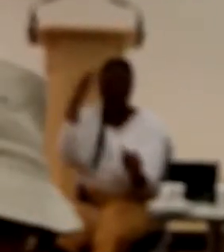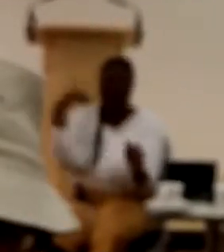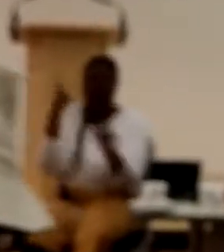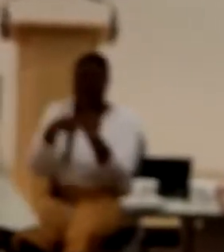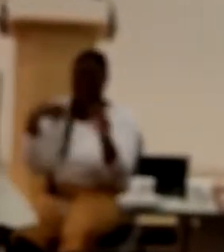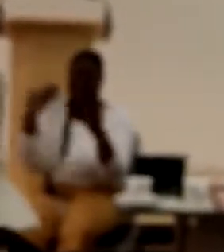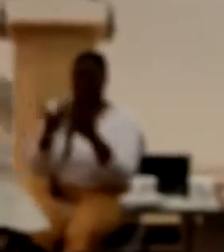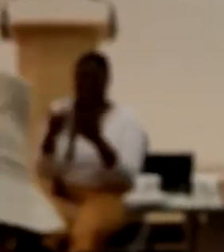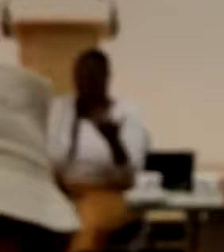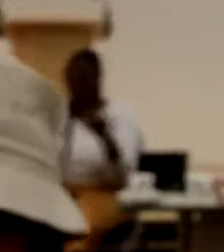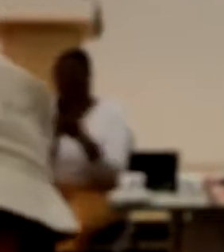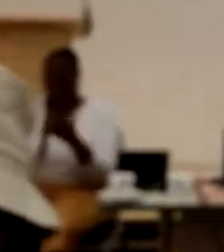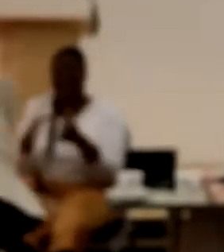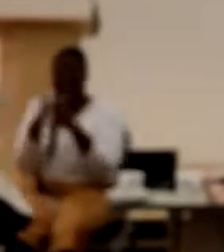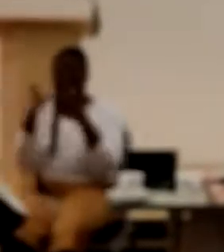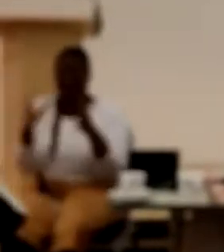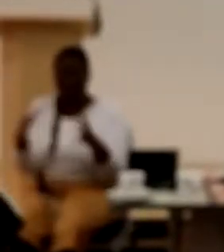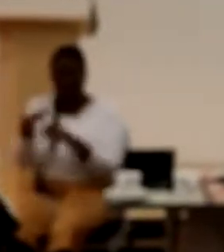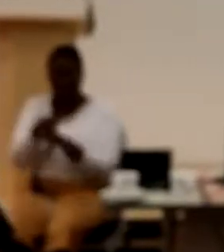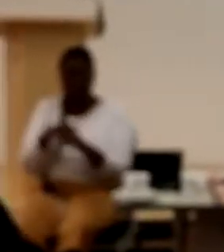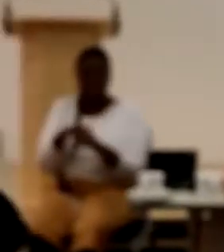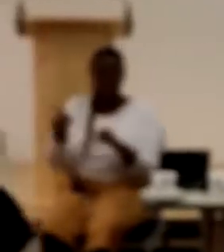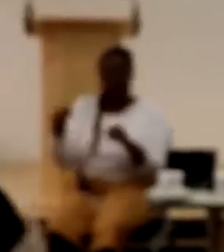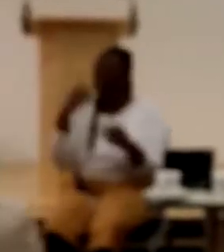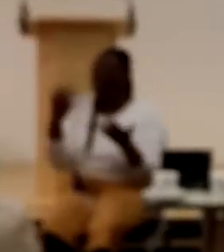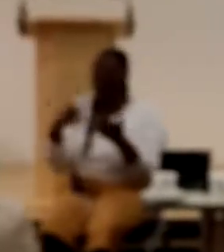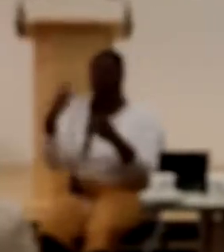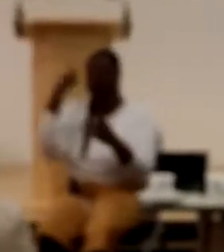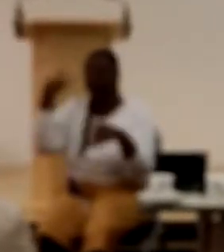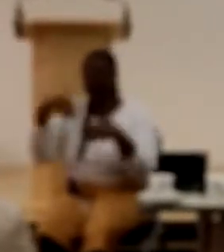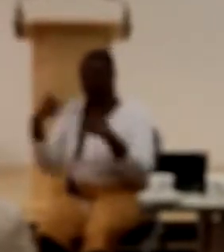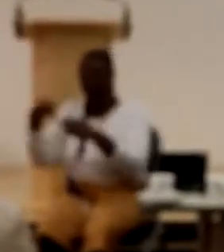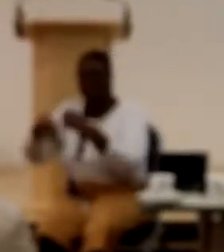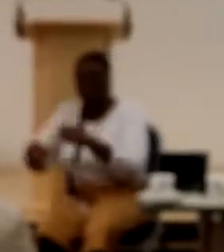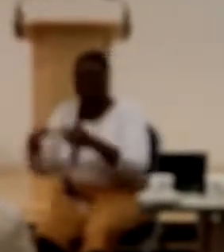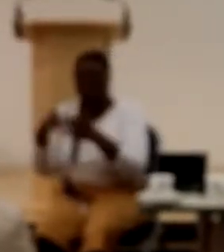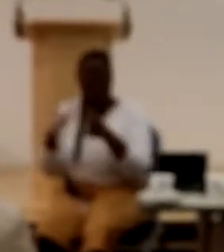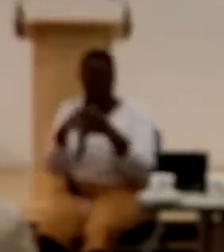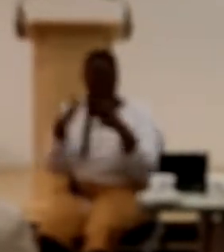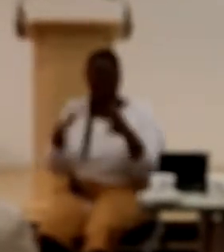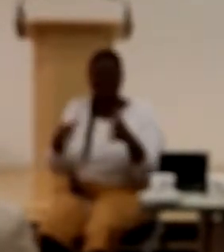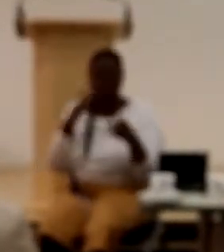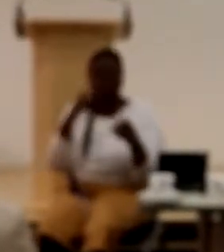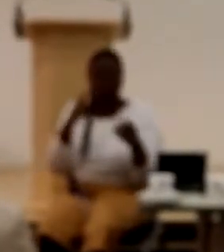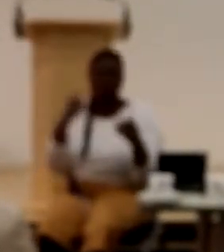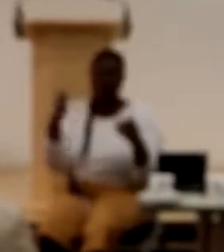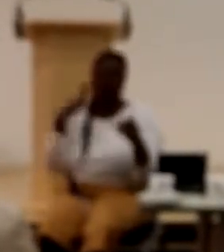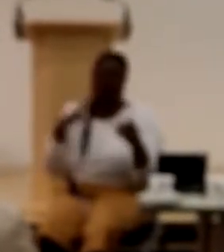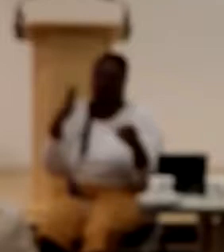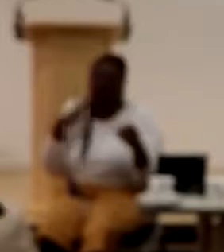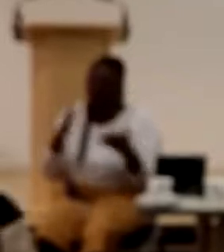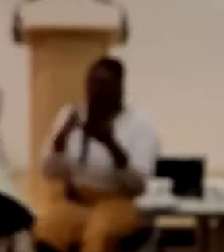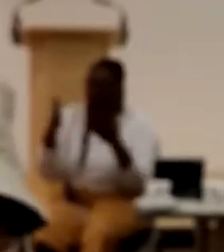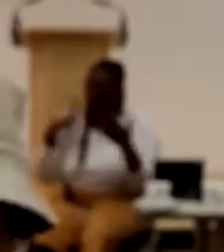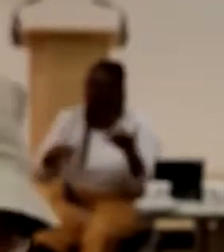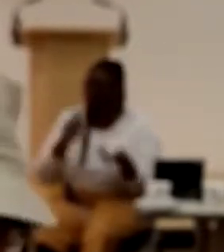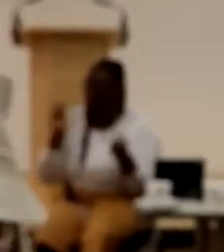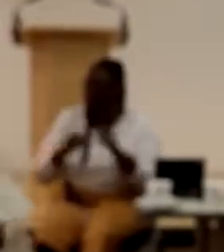now, and that's how big the opposition to austerity is and how big is the appetite for real